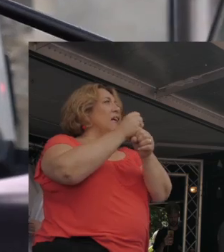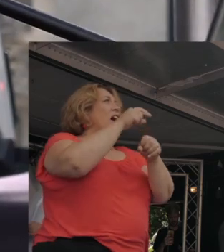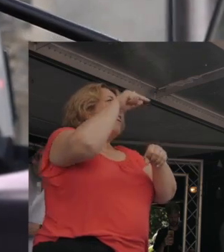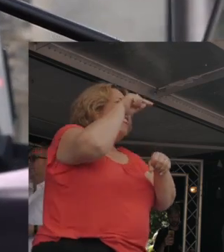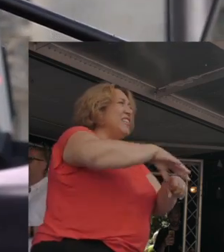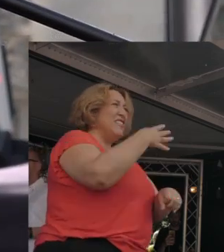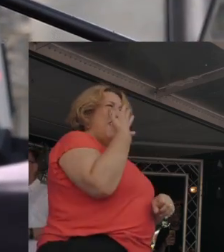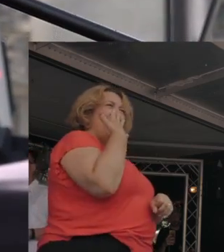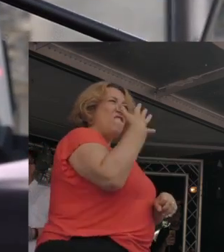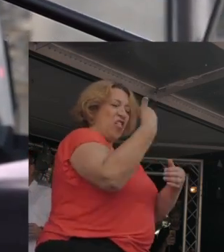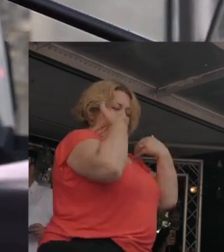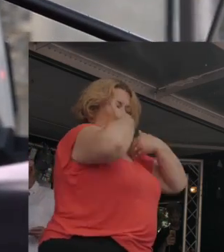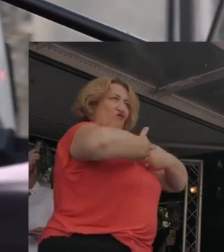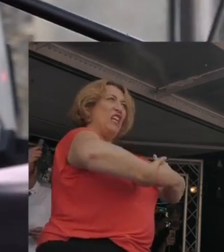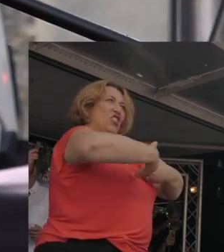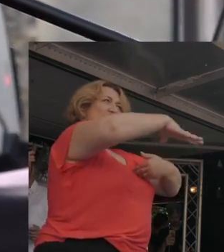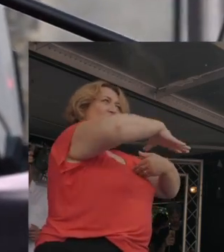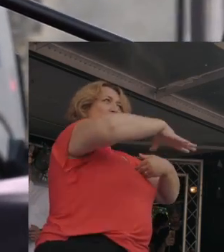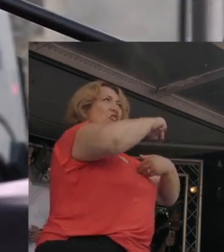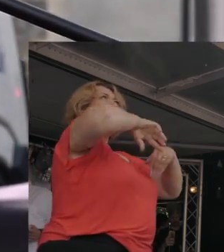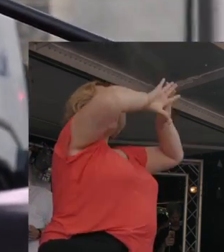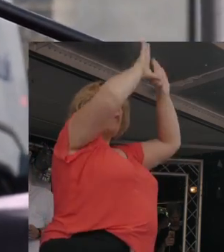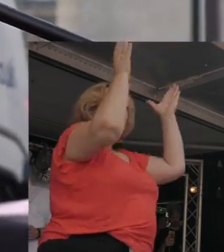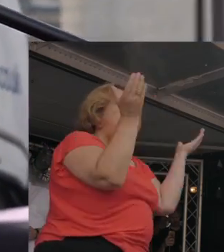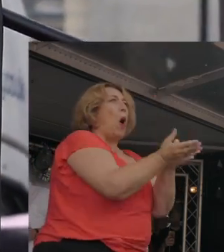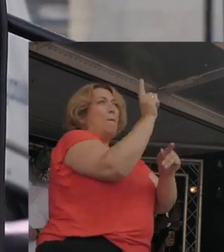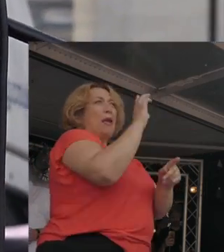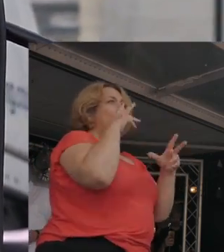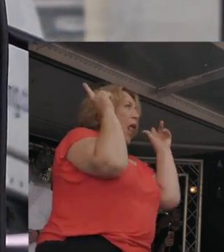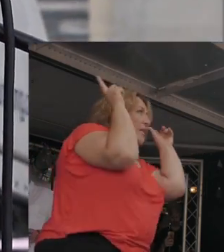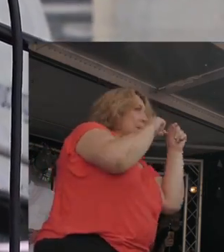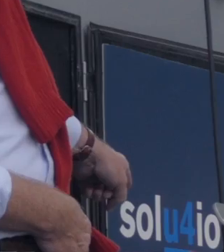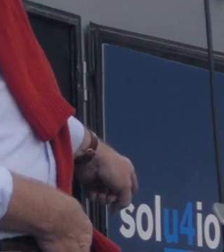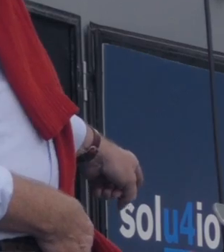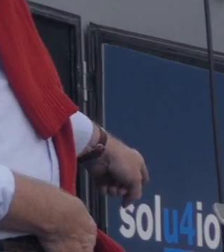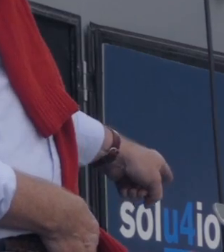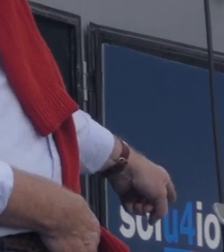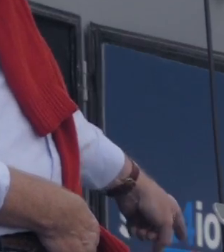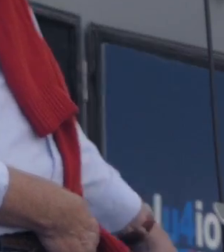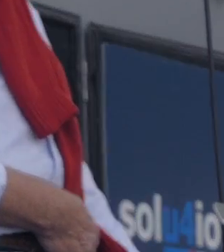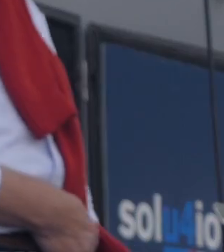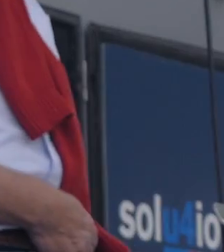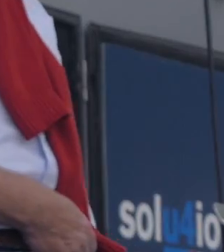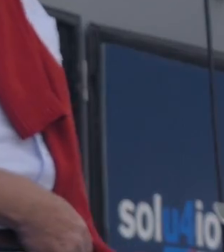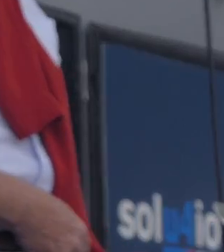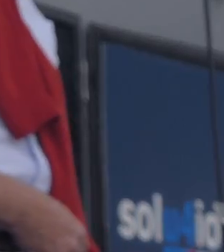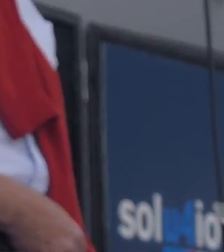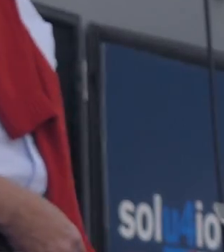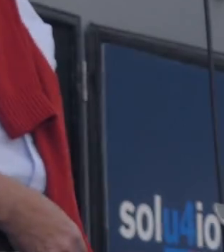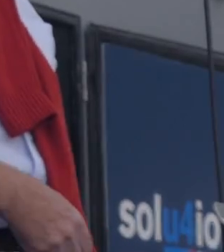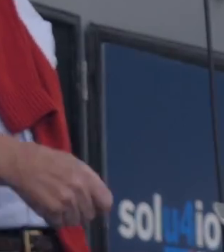richest country in the world, we have people sleeping and dying on our streets. I give this